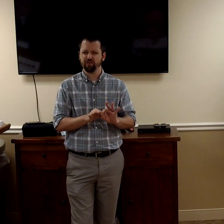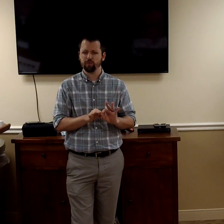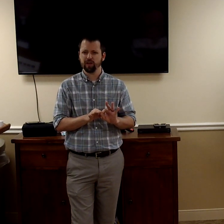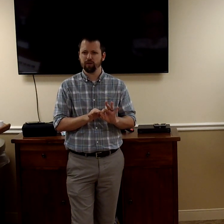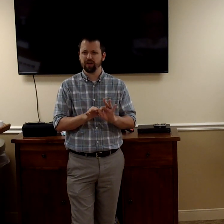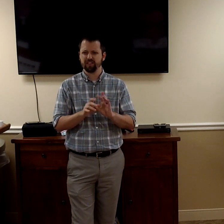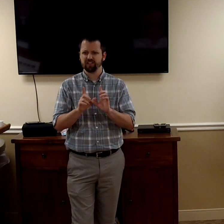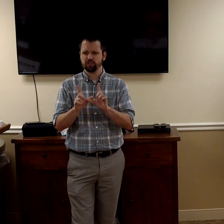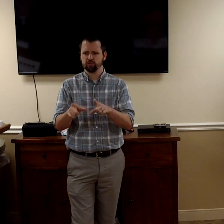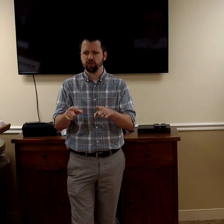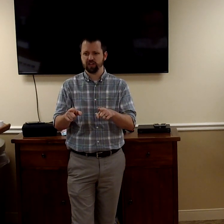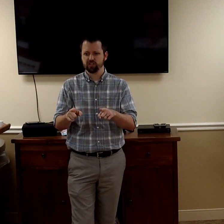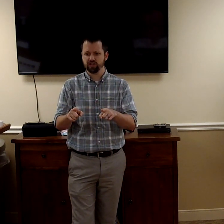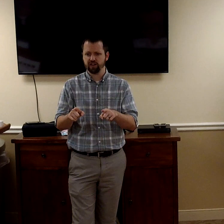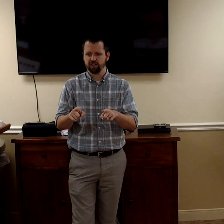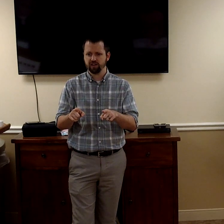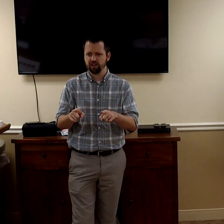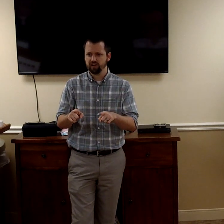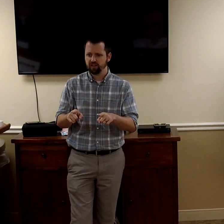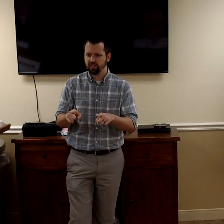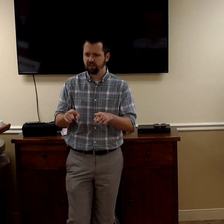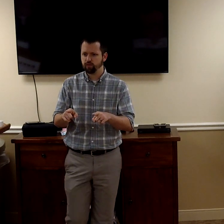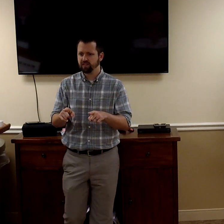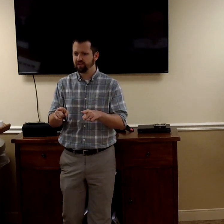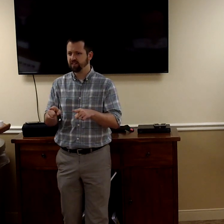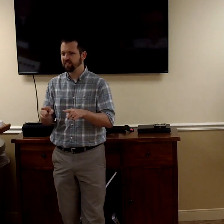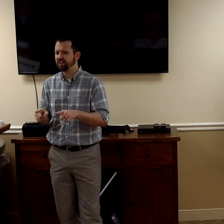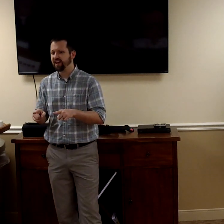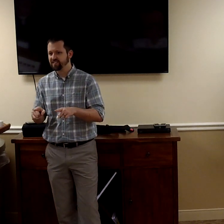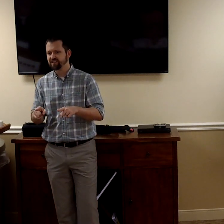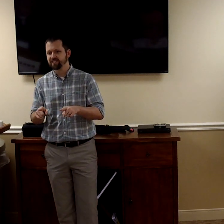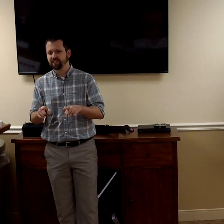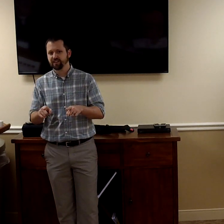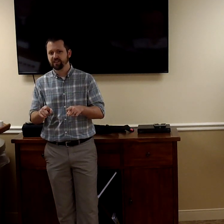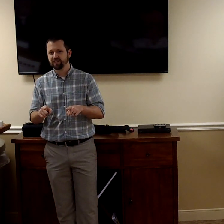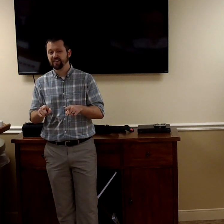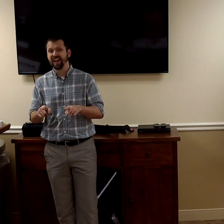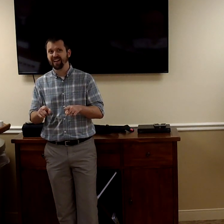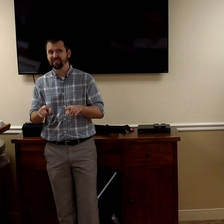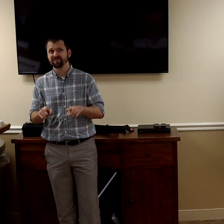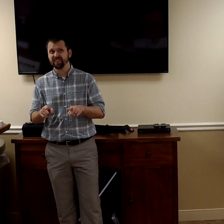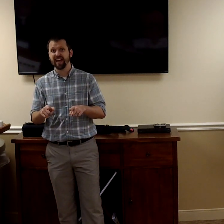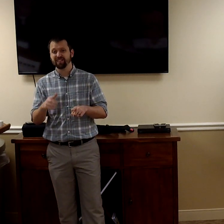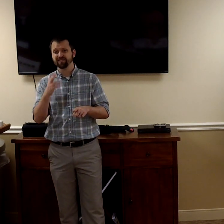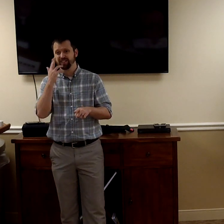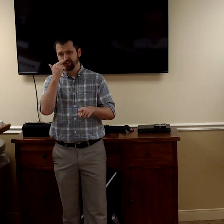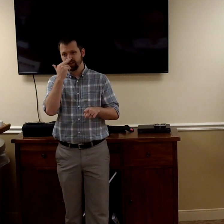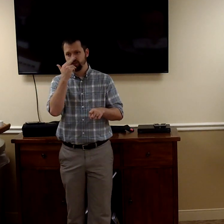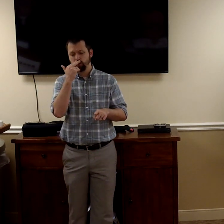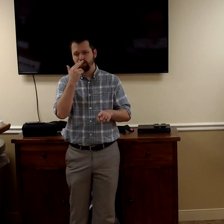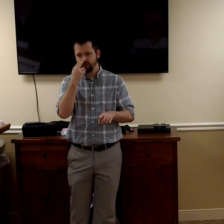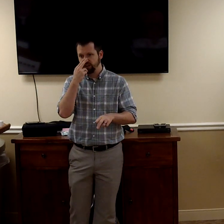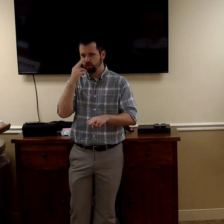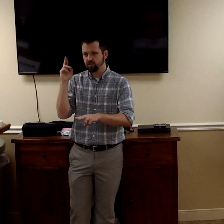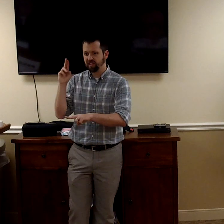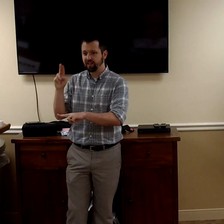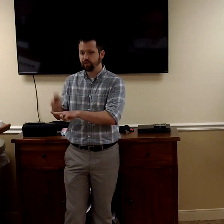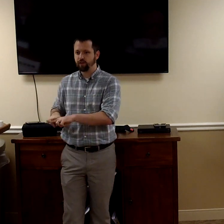verb pair, but I think there's a relation Yeah, there. I just know the ones like Linguistically, action, yes. active. Yeah. Because you are funny or something is fun.